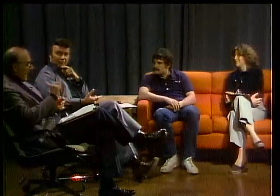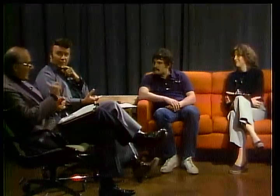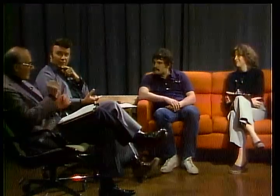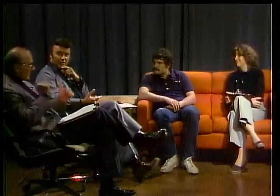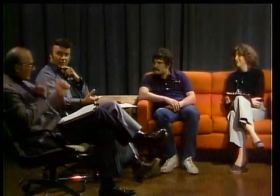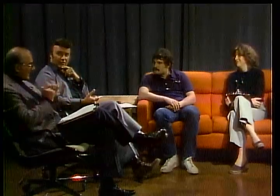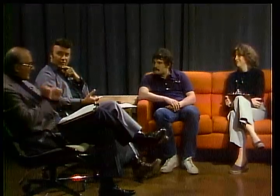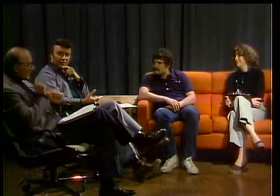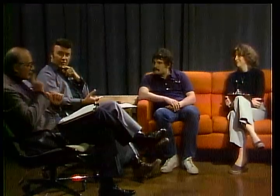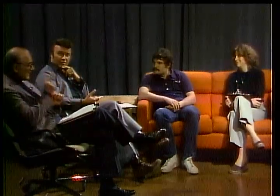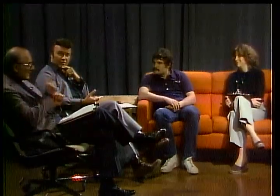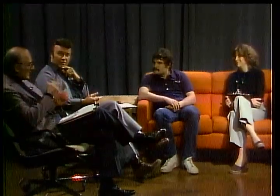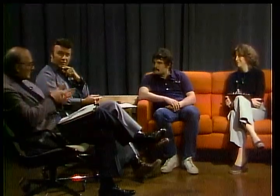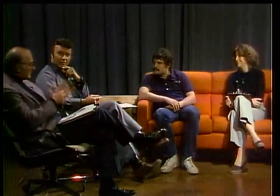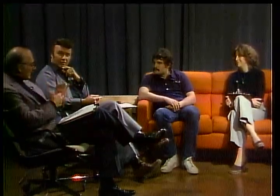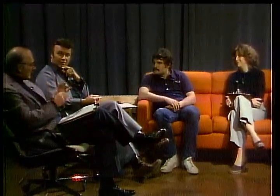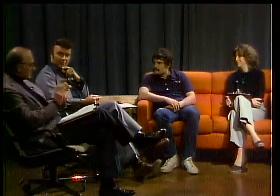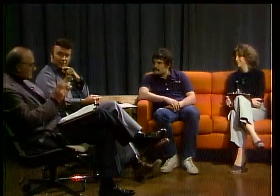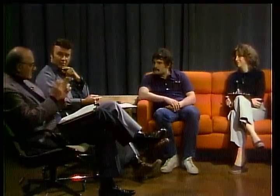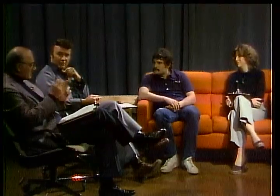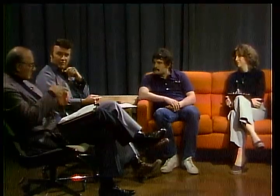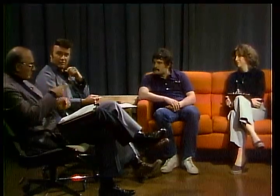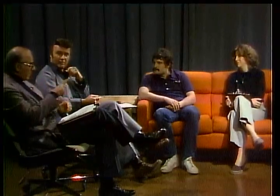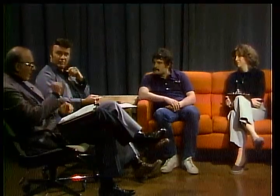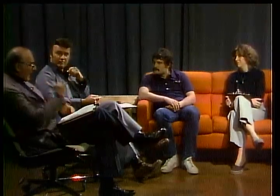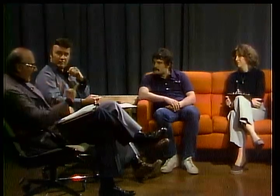Live theater really means a play.